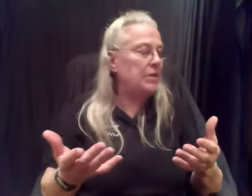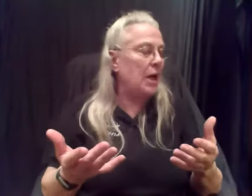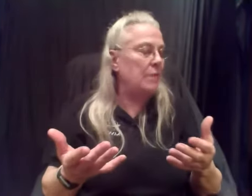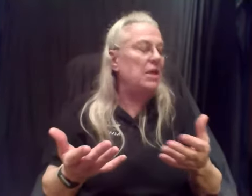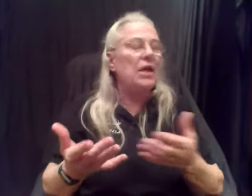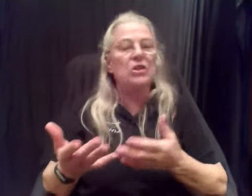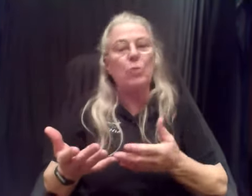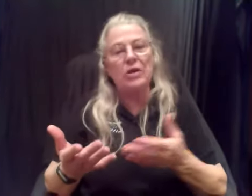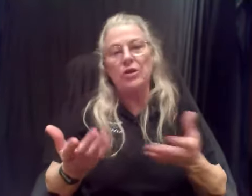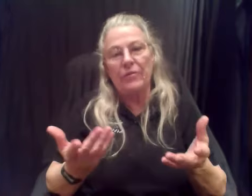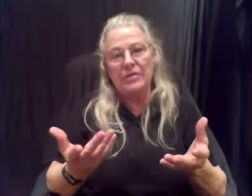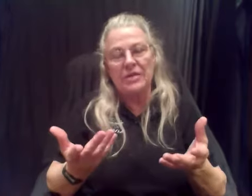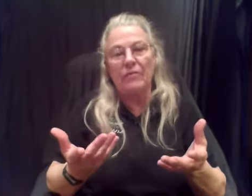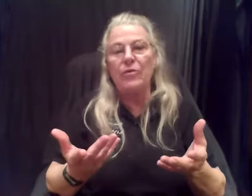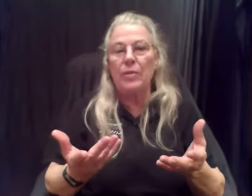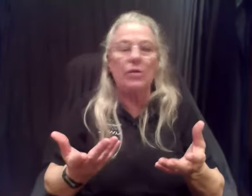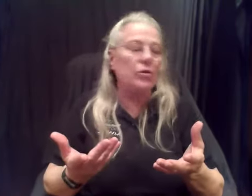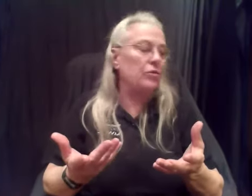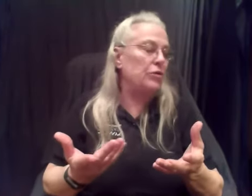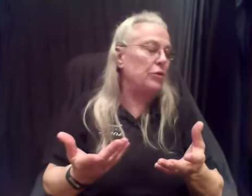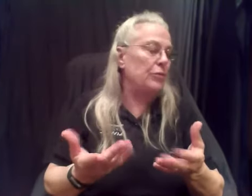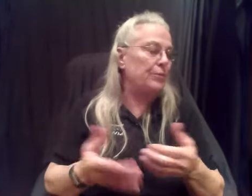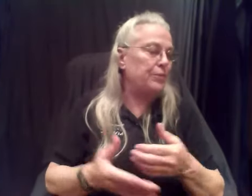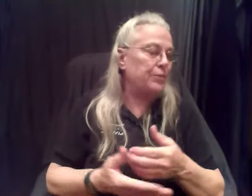times, especially if it's not familiar to you.